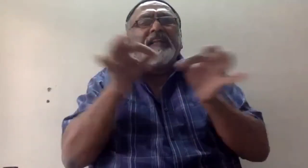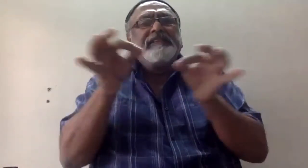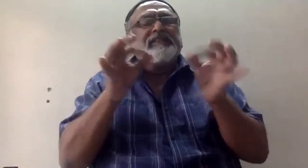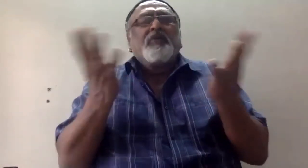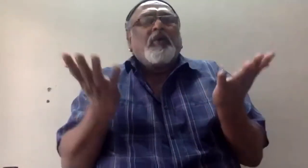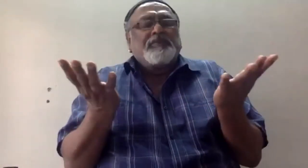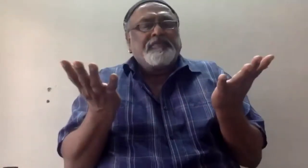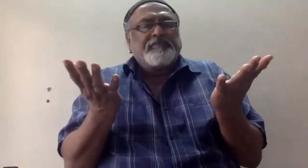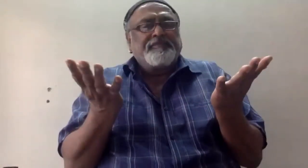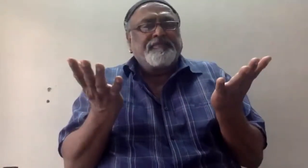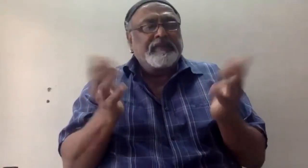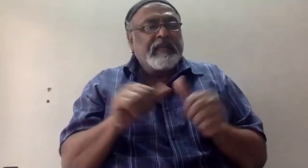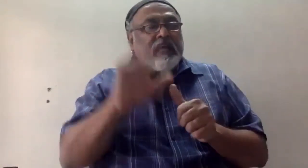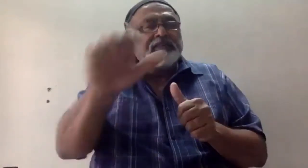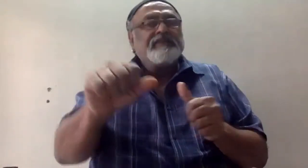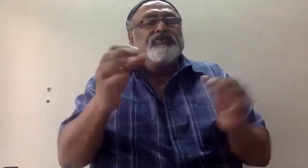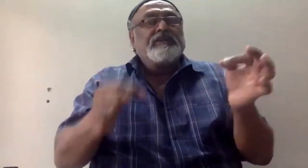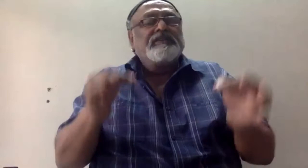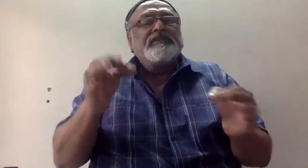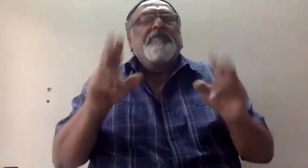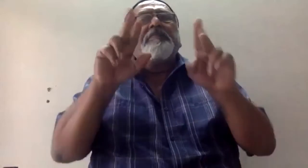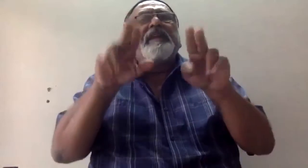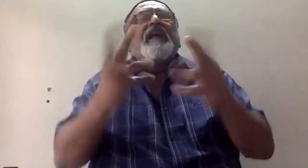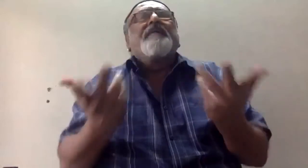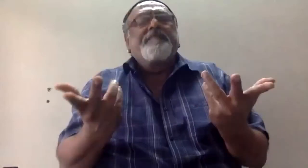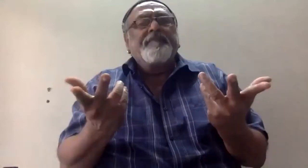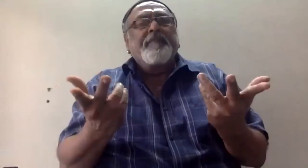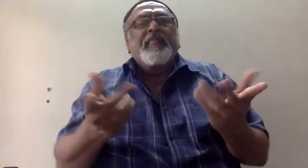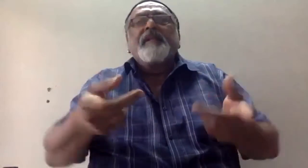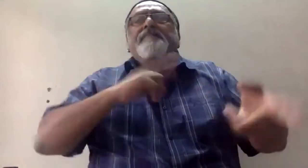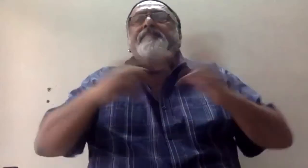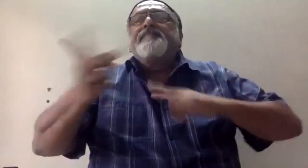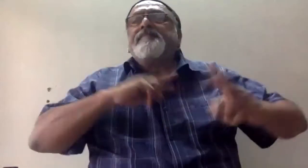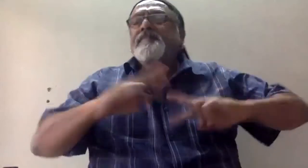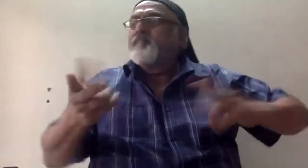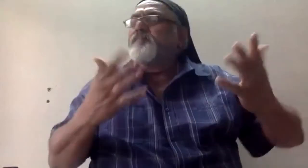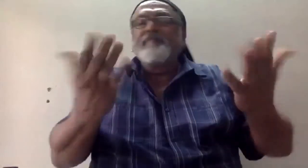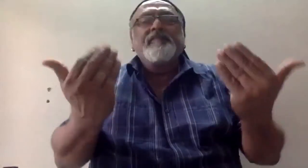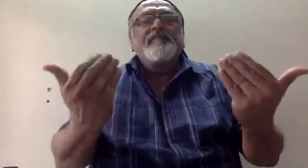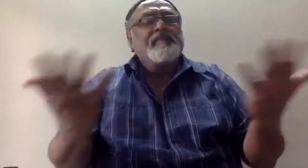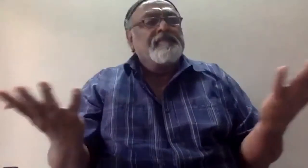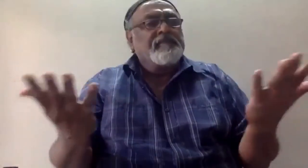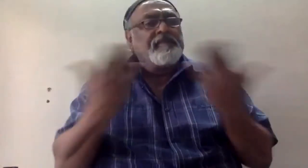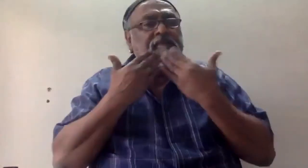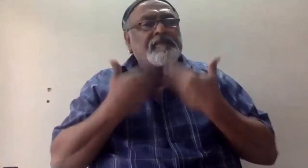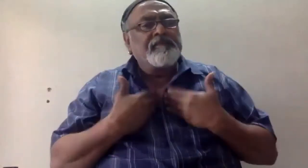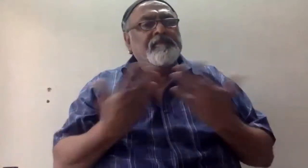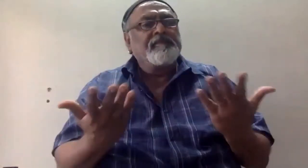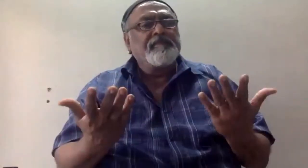So I'm sure one or two of you can speak if you want. Before I elaborate on that, would you like to?